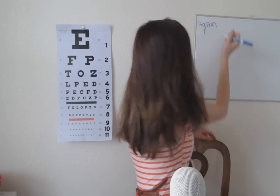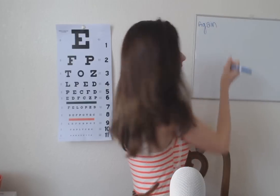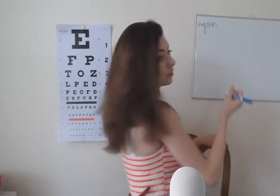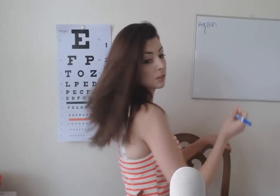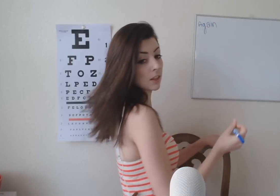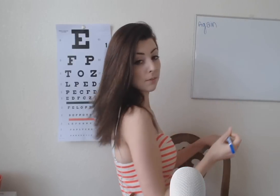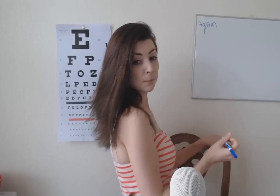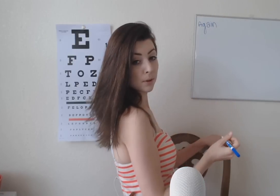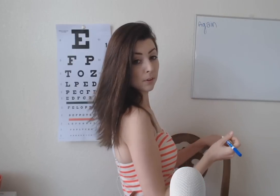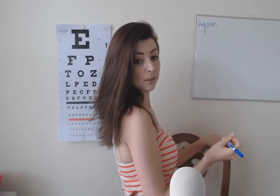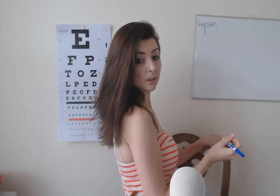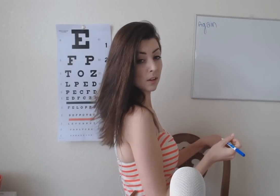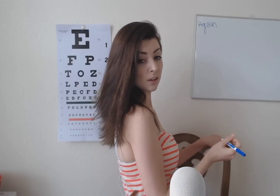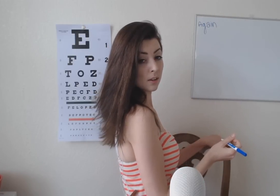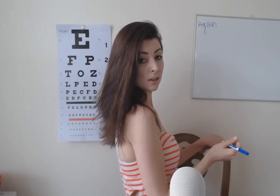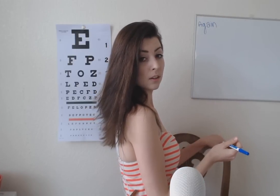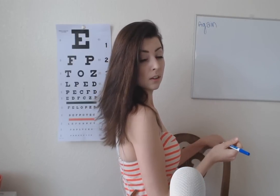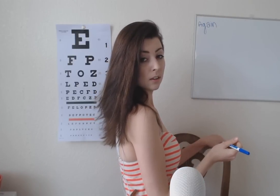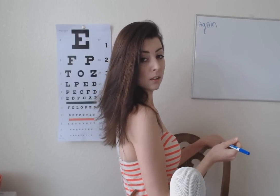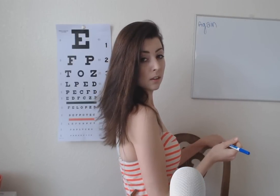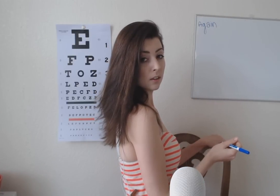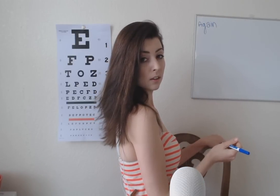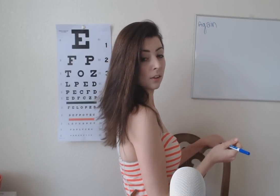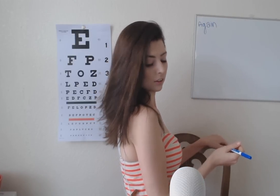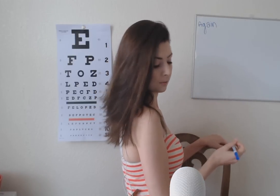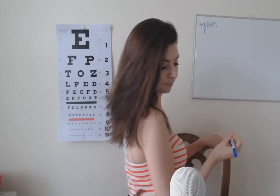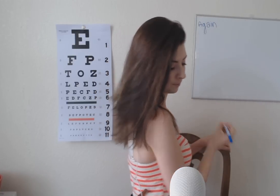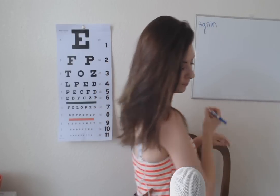Can you see that from here? Good.